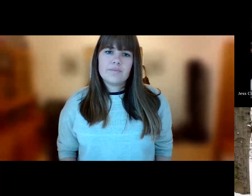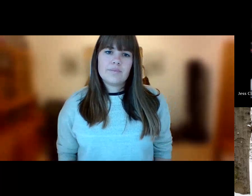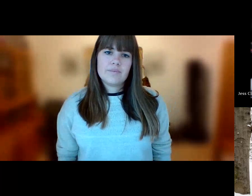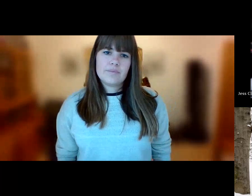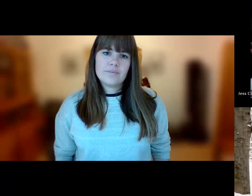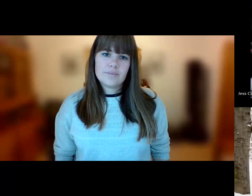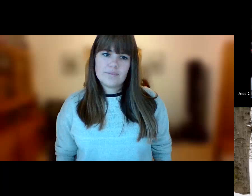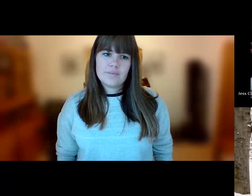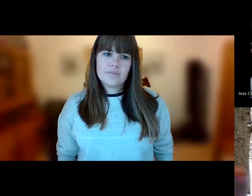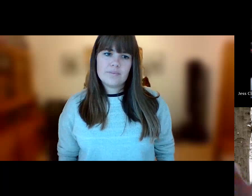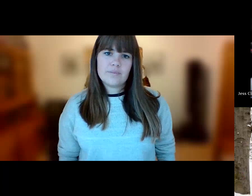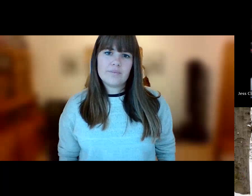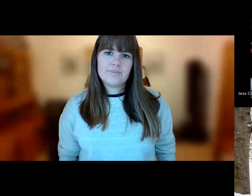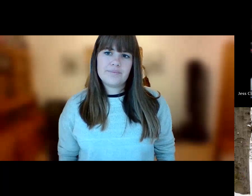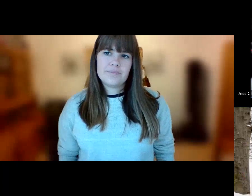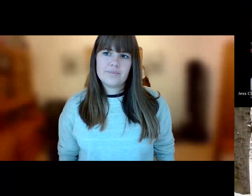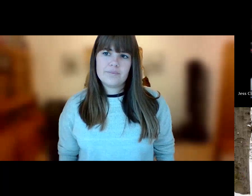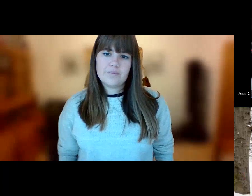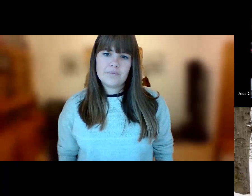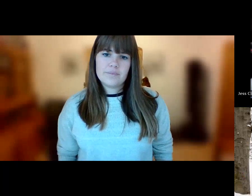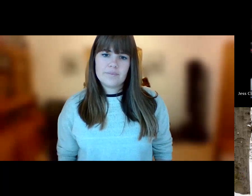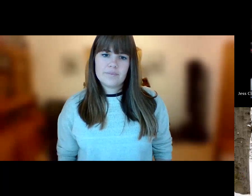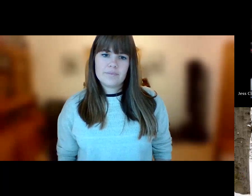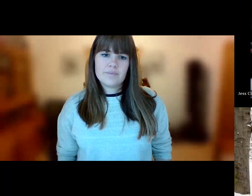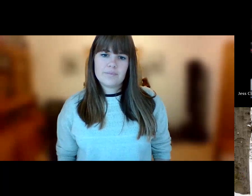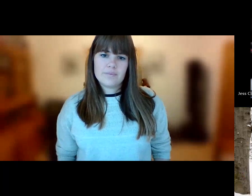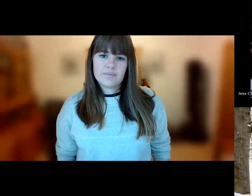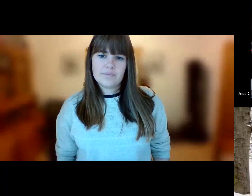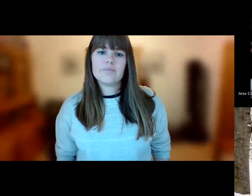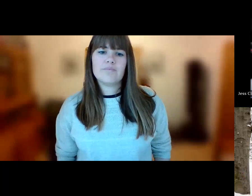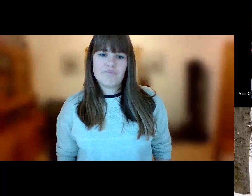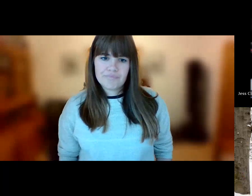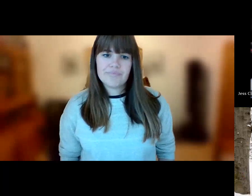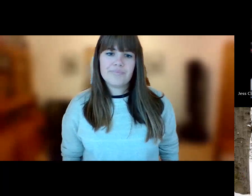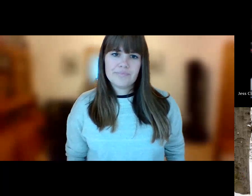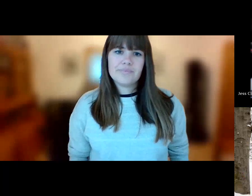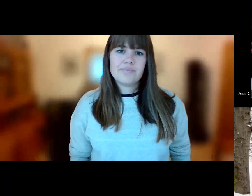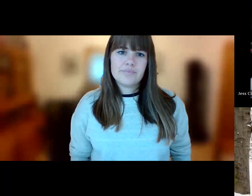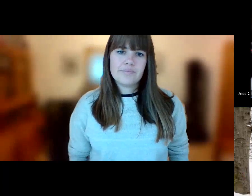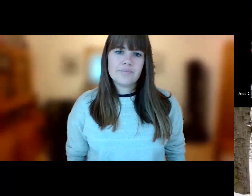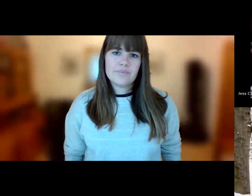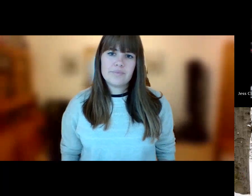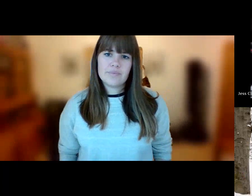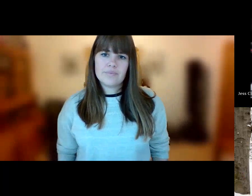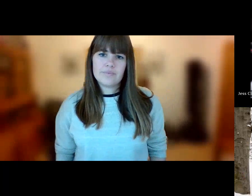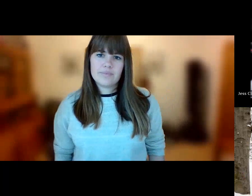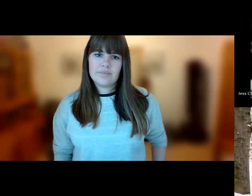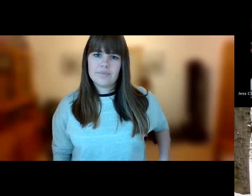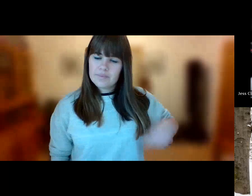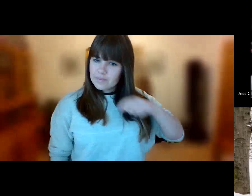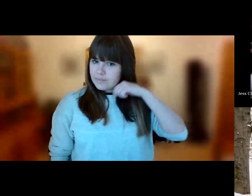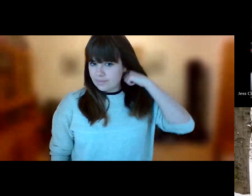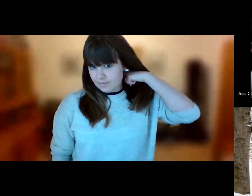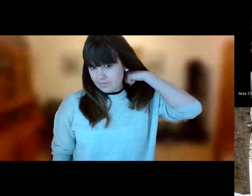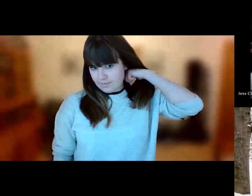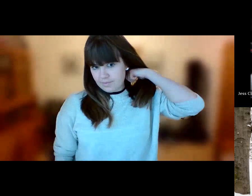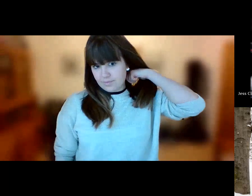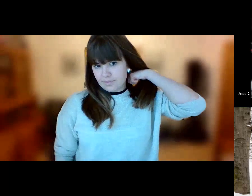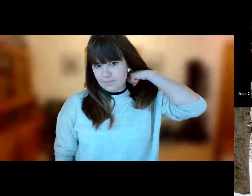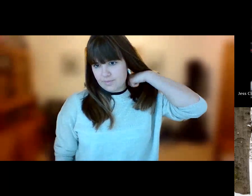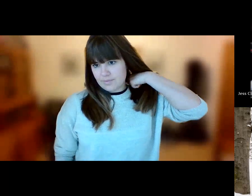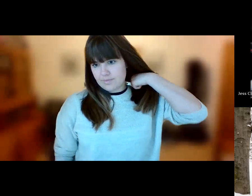really easy to navigate through the different sections that Georgia and Jess have gone through this afternoon. And in 3